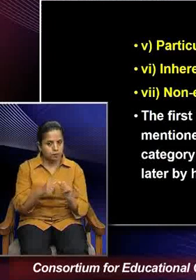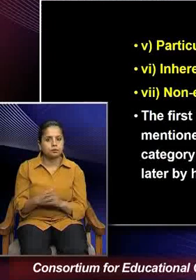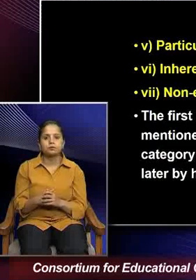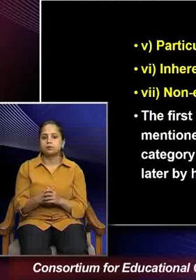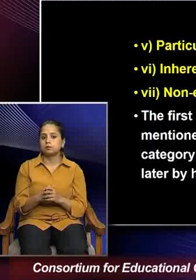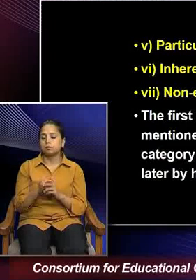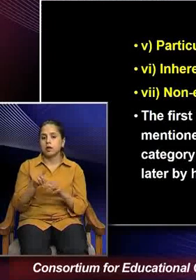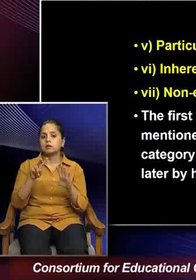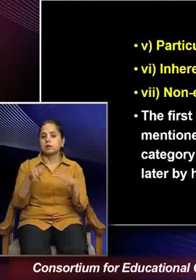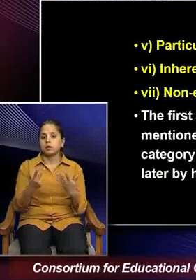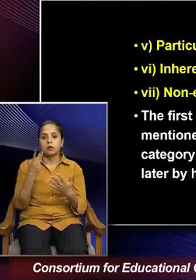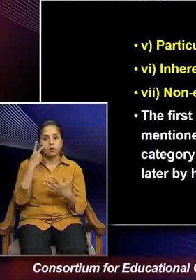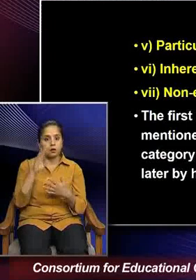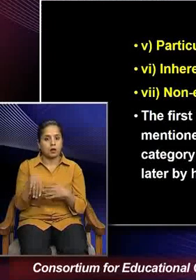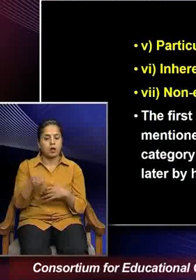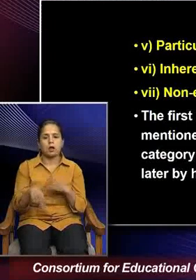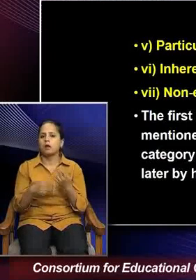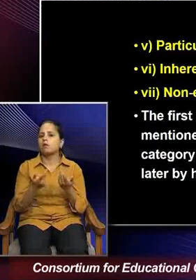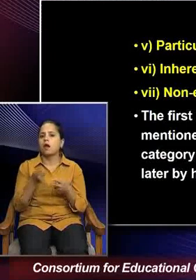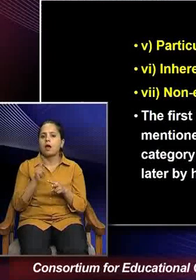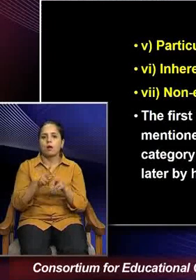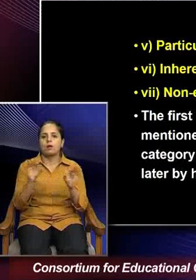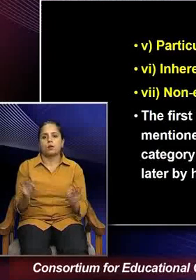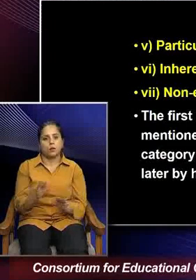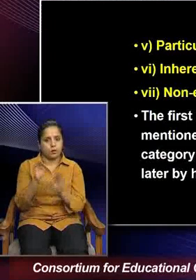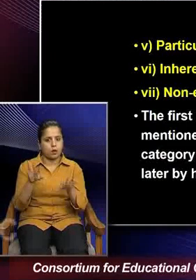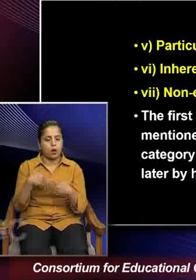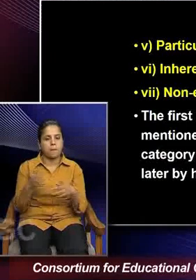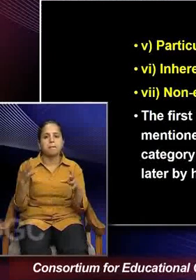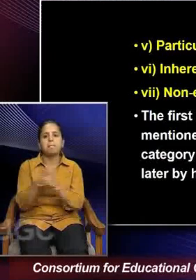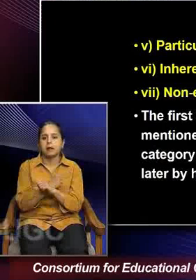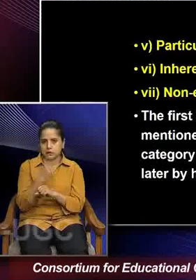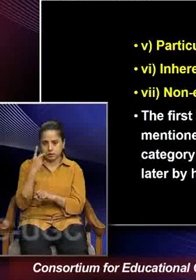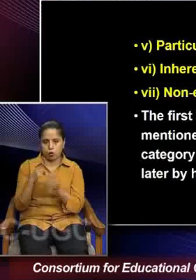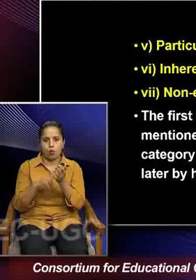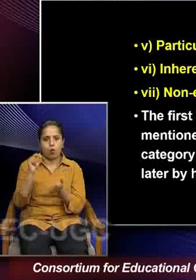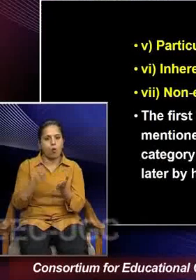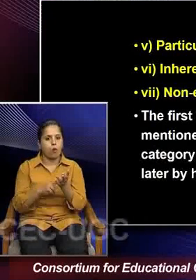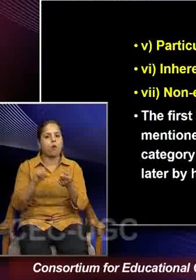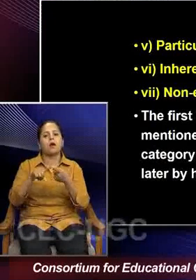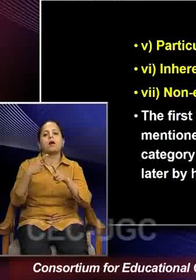While seventh is non-existence or abhav.